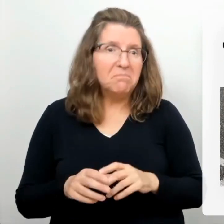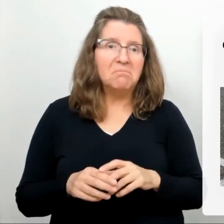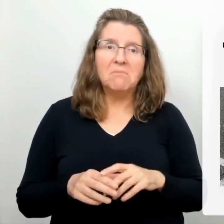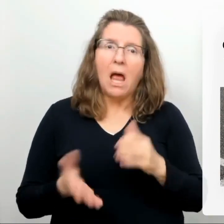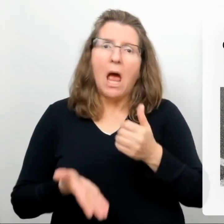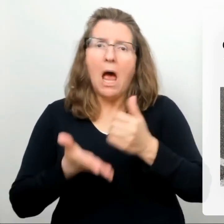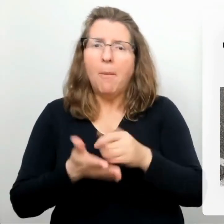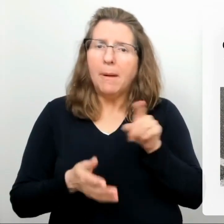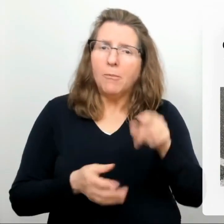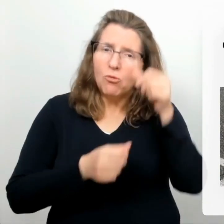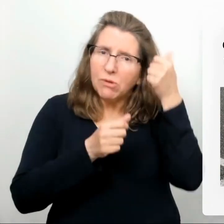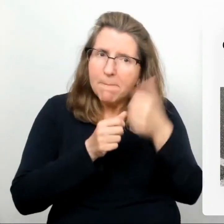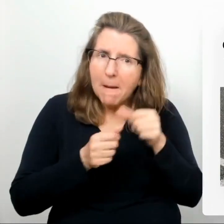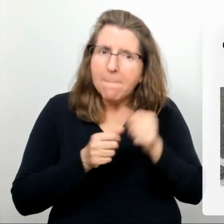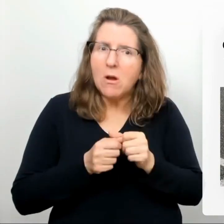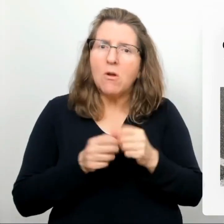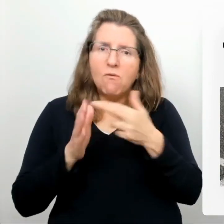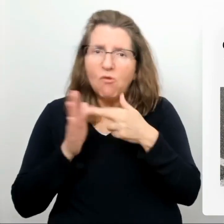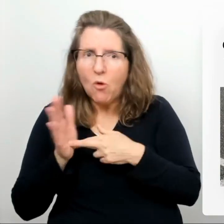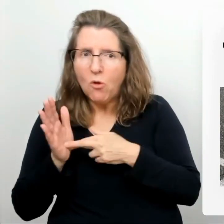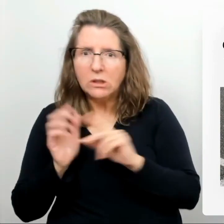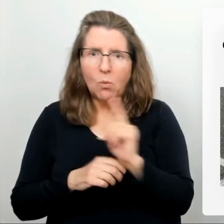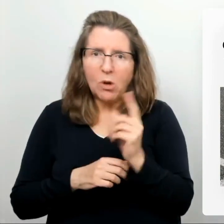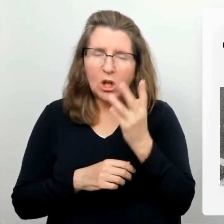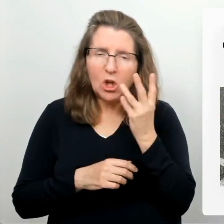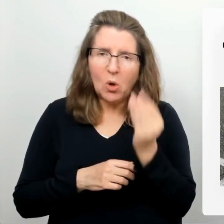the rules and where he should be going.